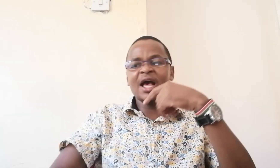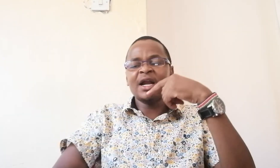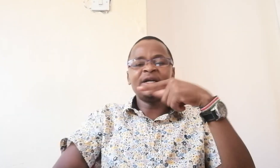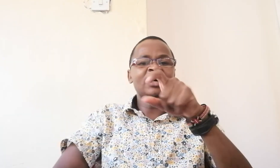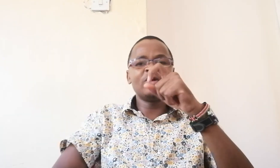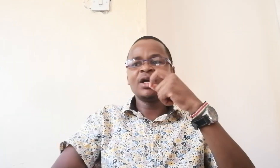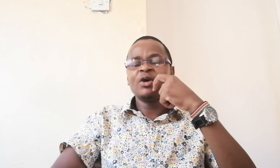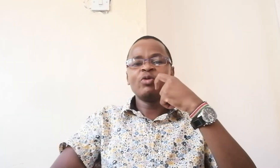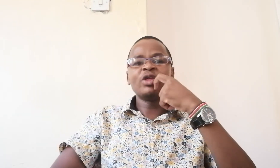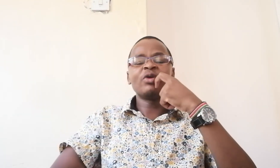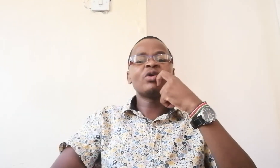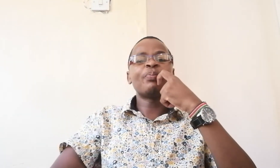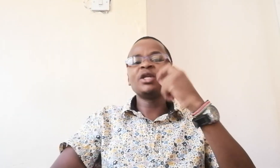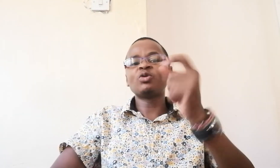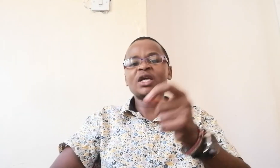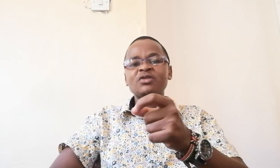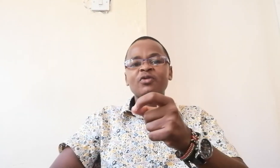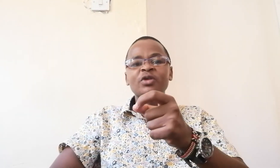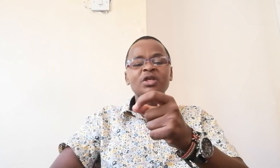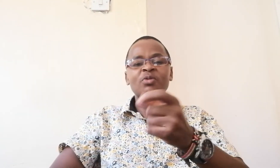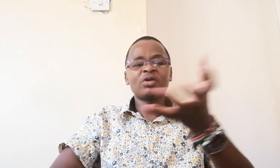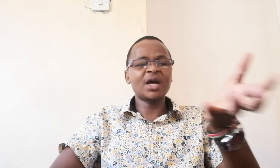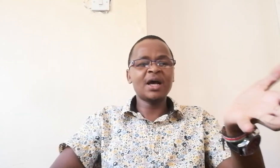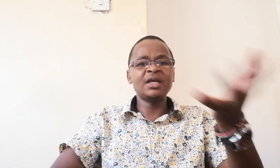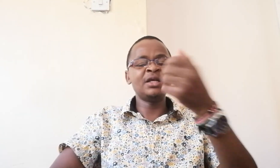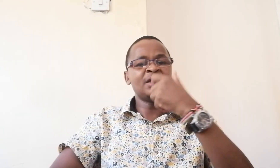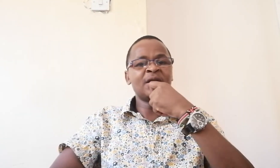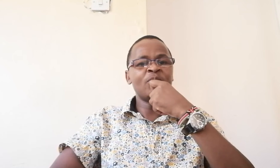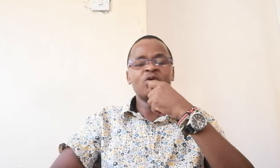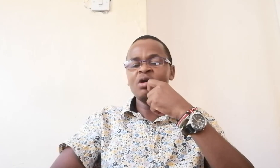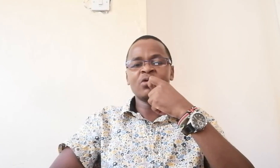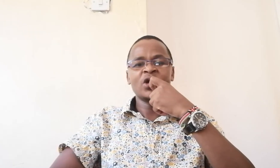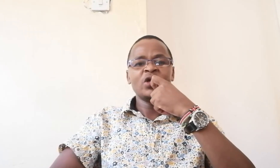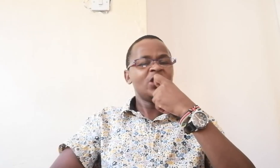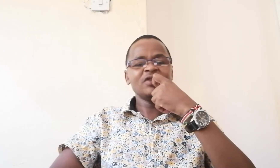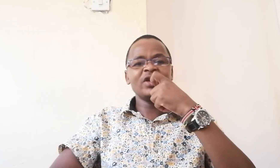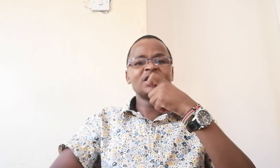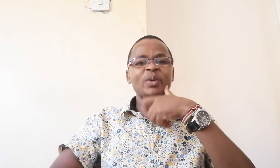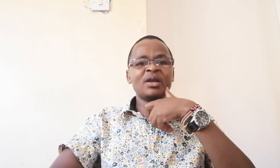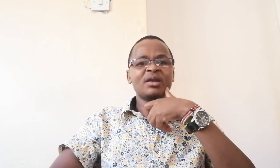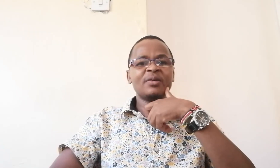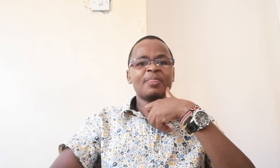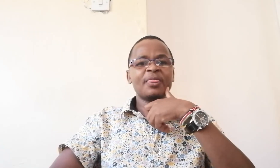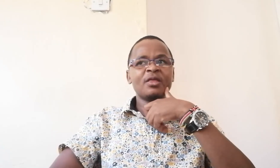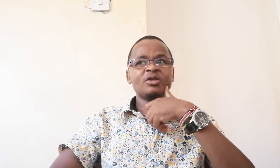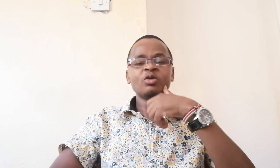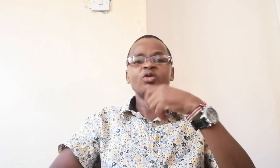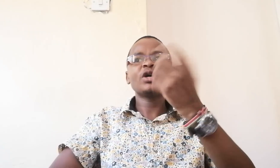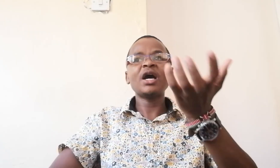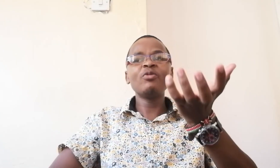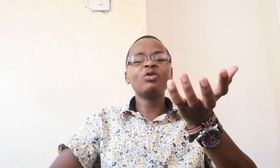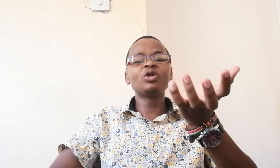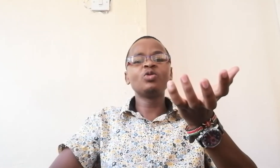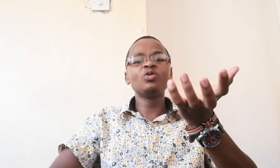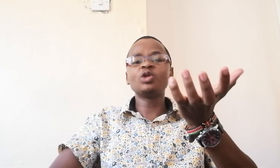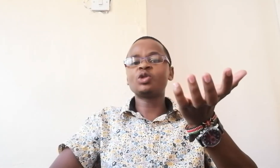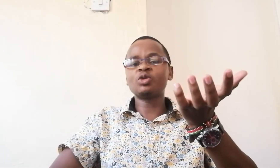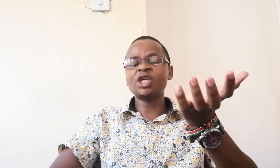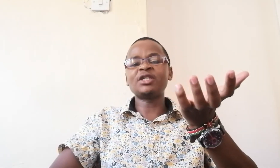there down with your pen to write for him or her in the book. No, just figure spell. So come we go to church. How